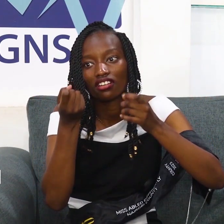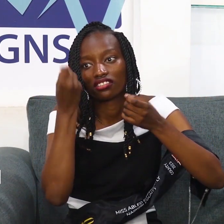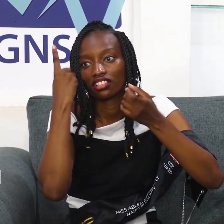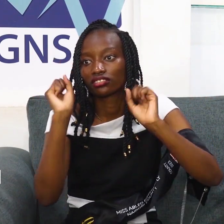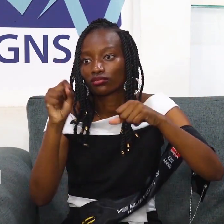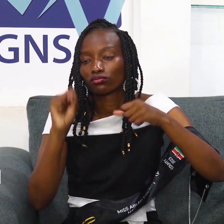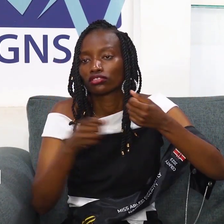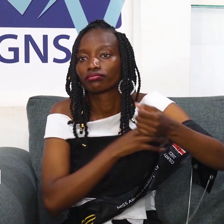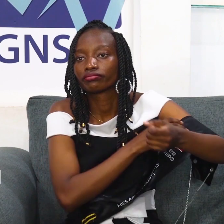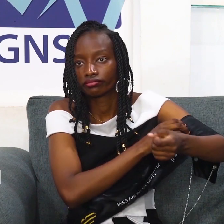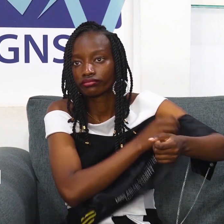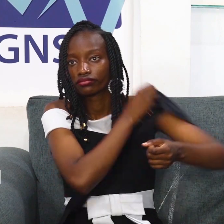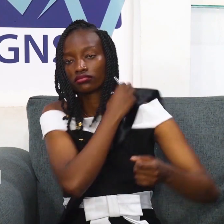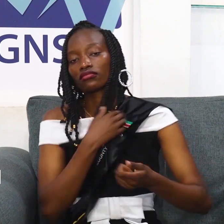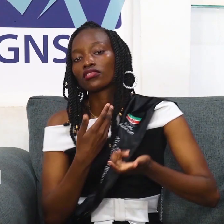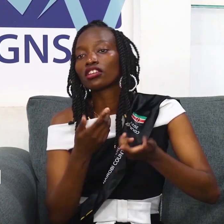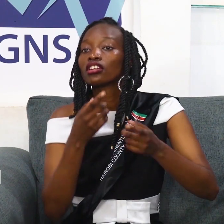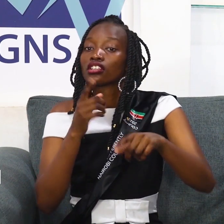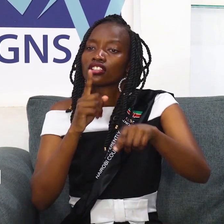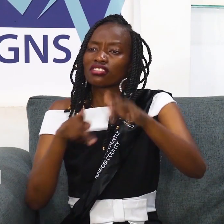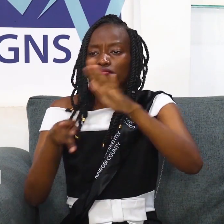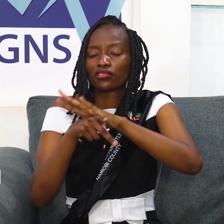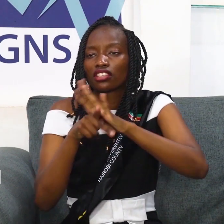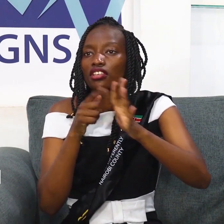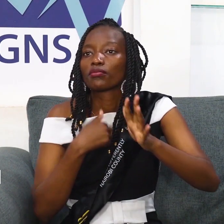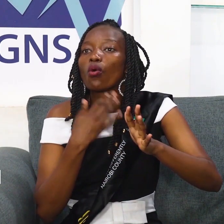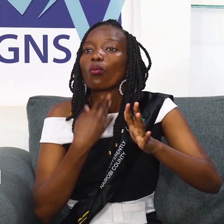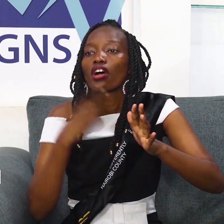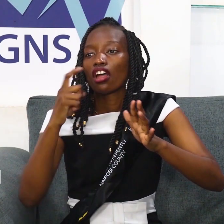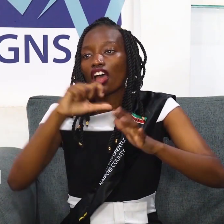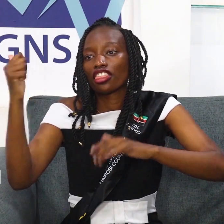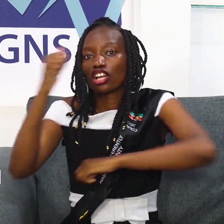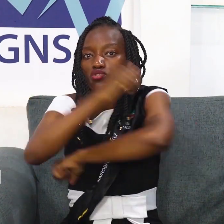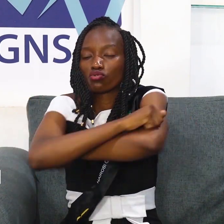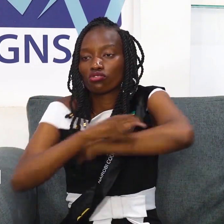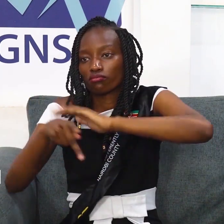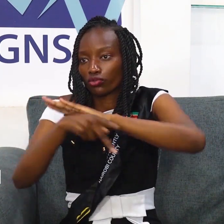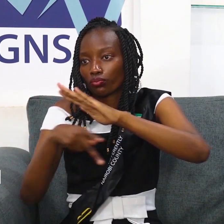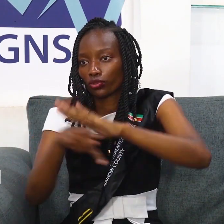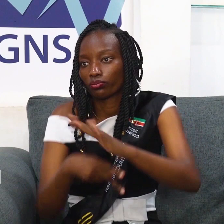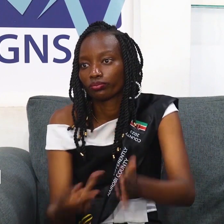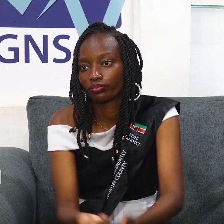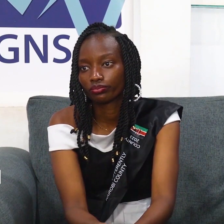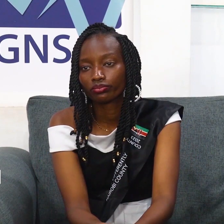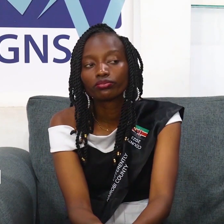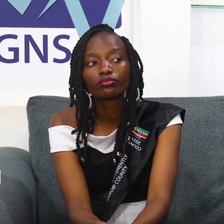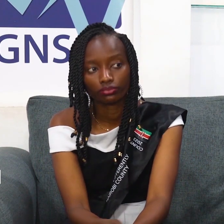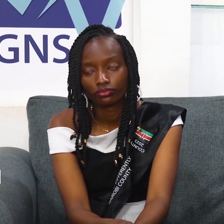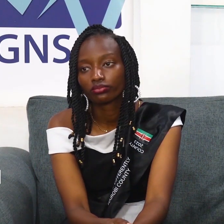So it's easier when you're learning so well, you get to improve so well and get to understand everything well. And I also hope this